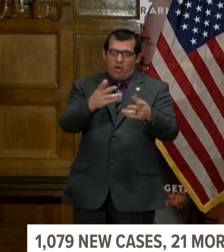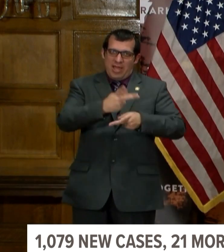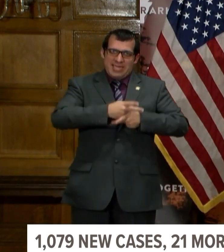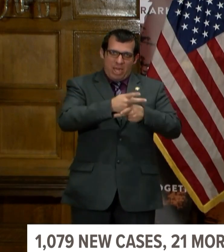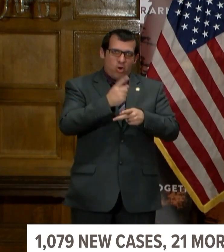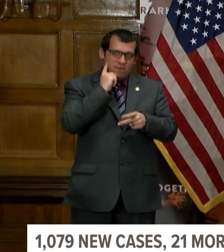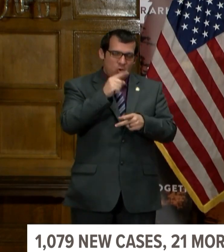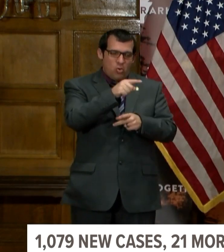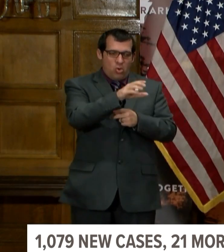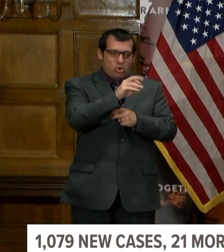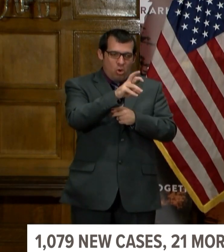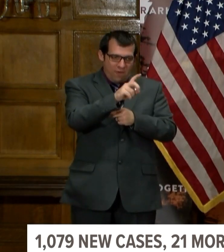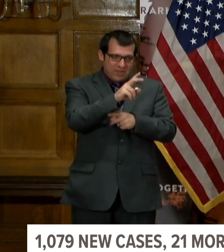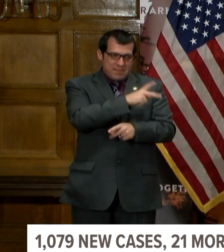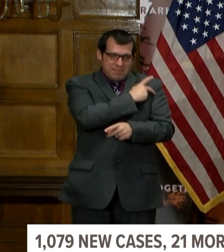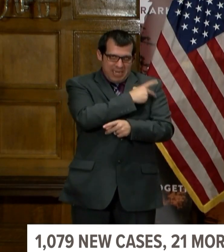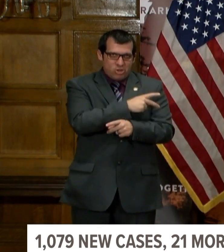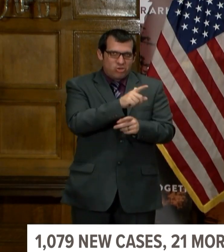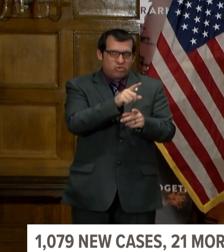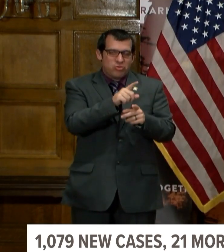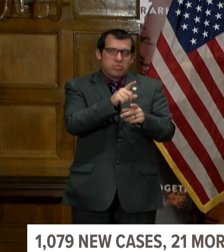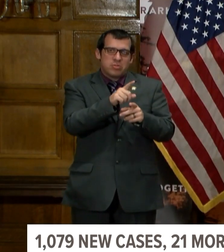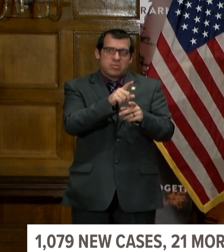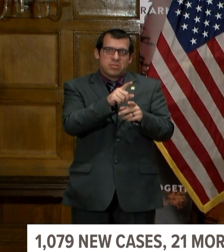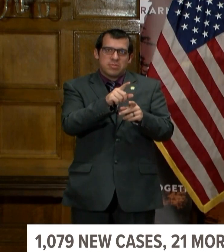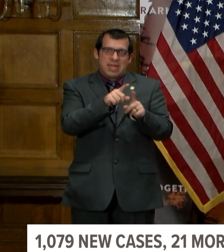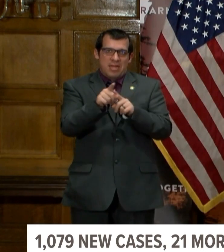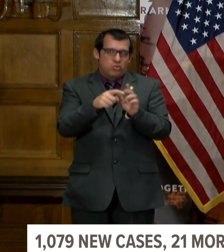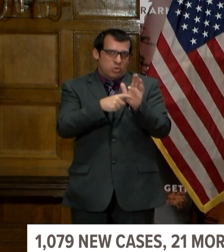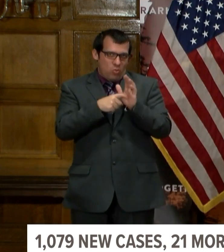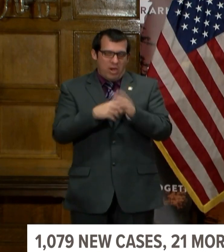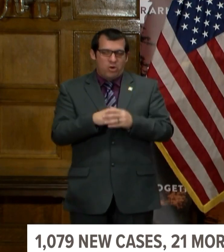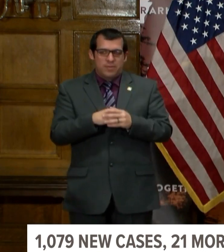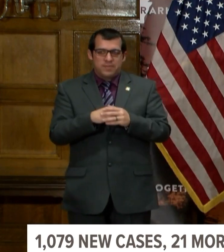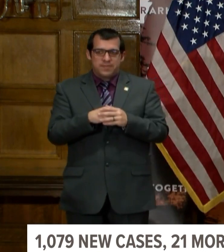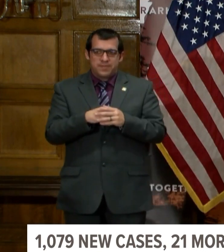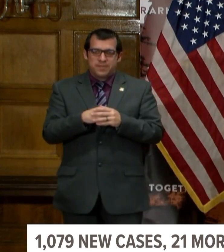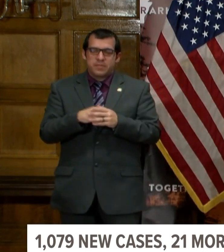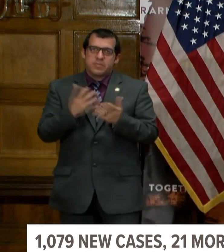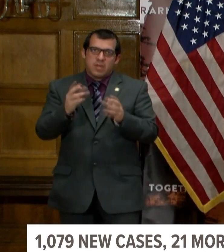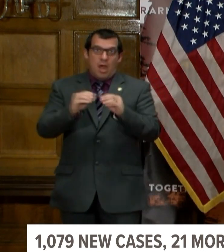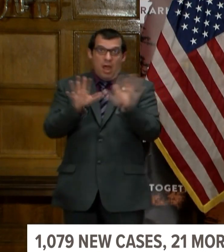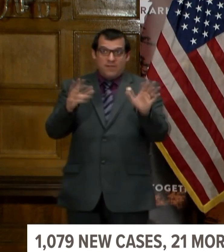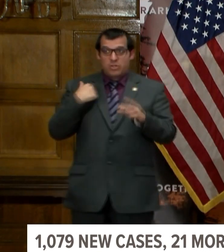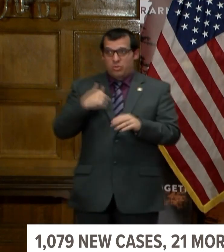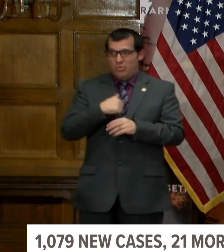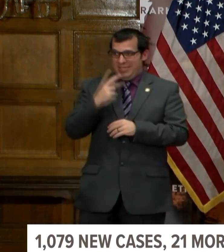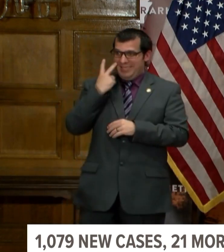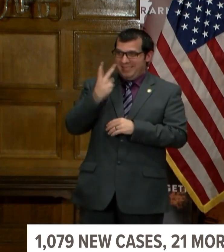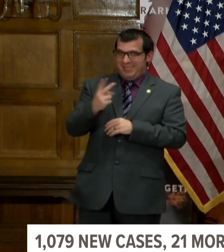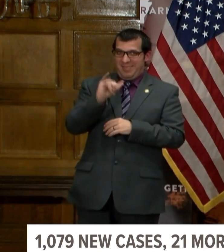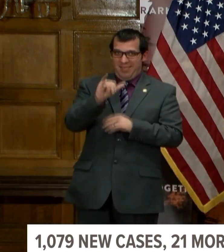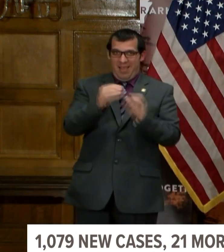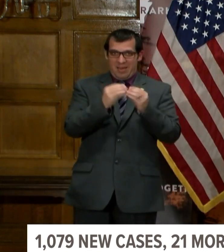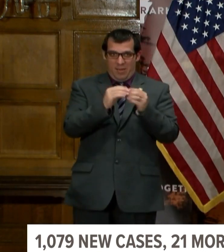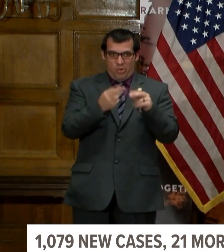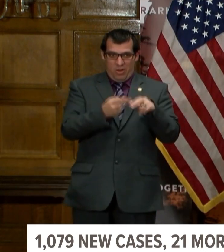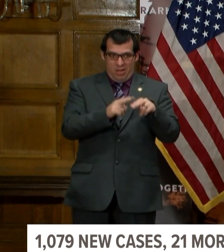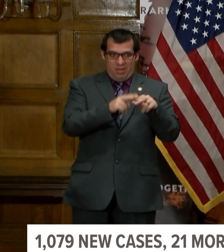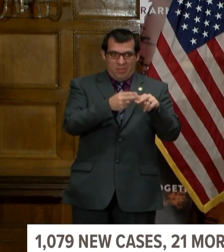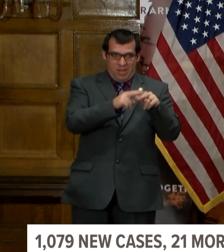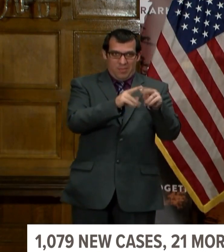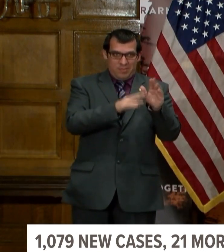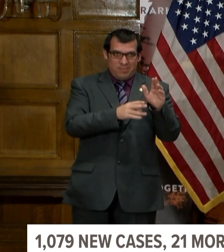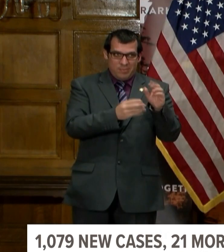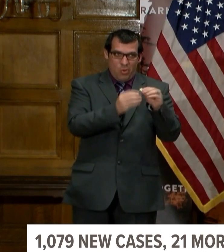the COVID patients as is required. Obviously, if we see that continue to go up and it